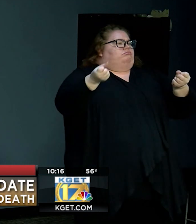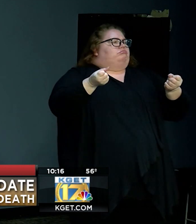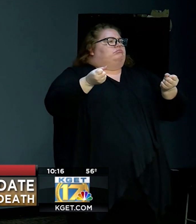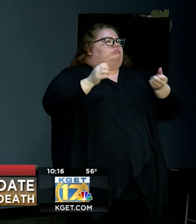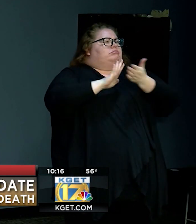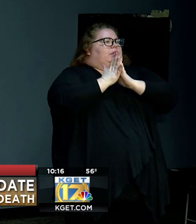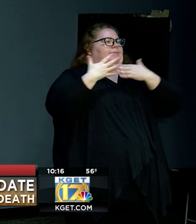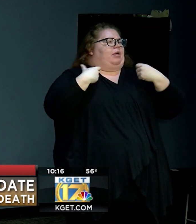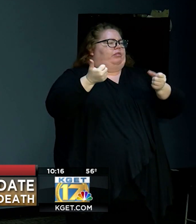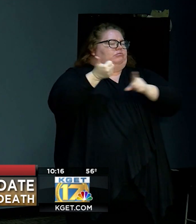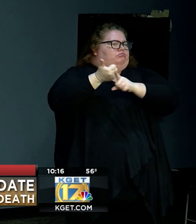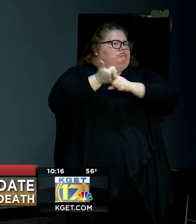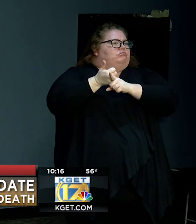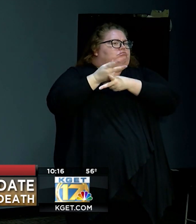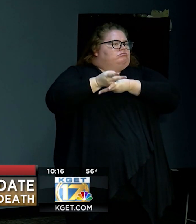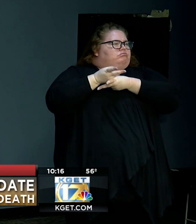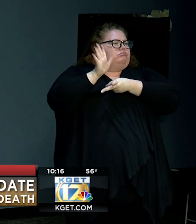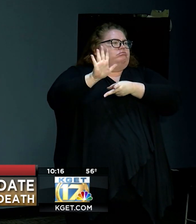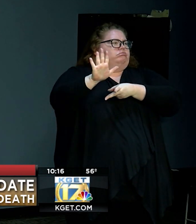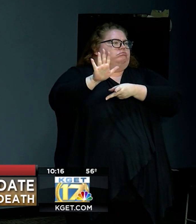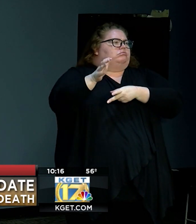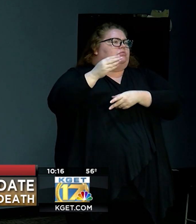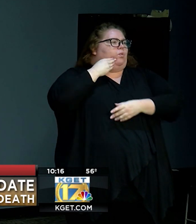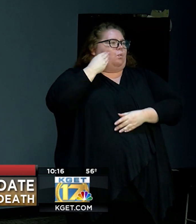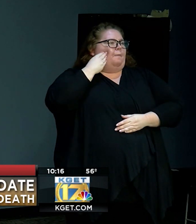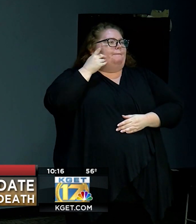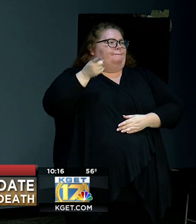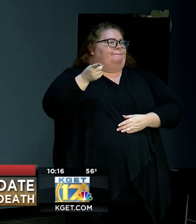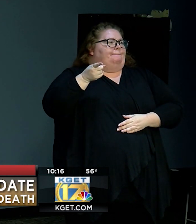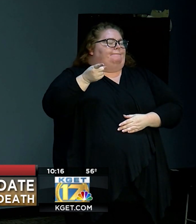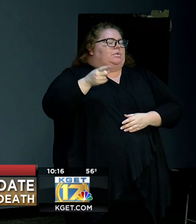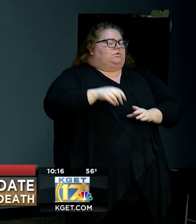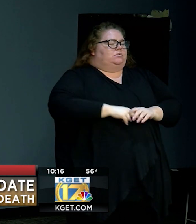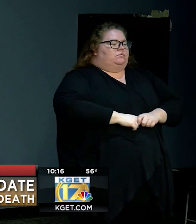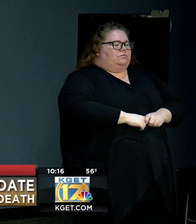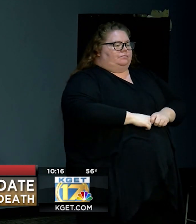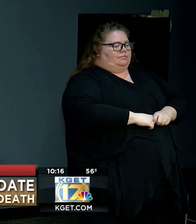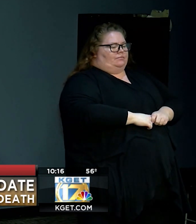home, and that is the guidance from the California Department of Public Health.